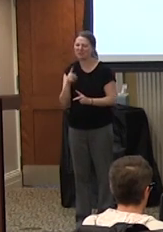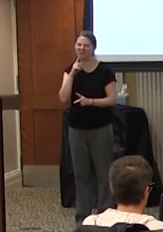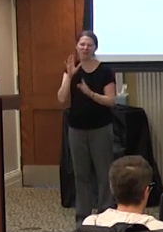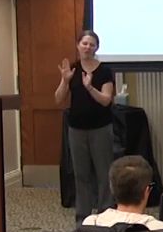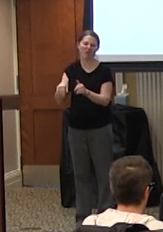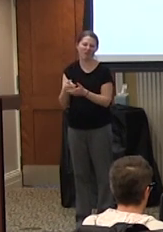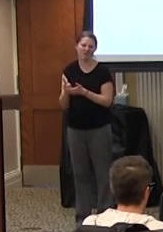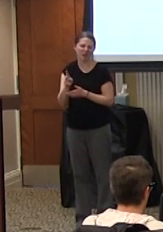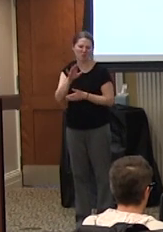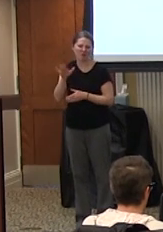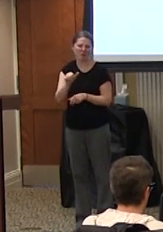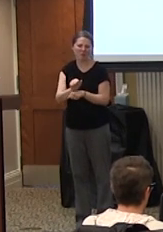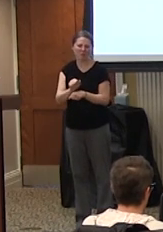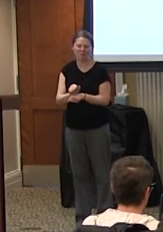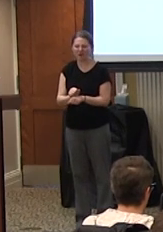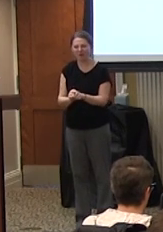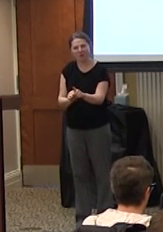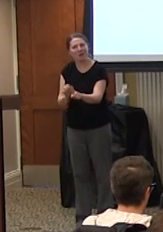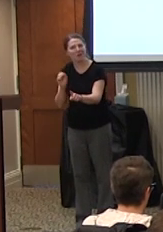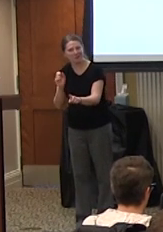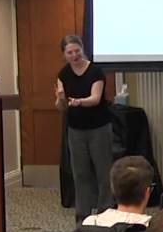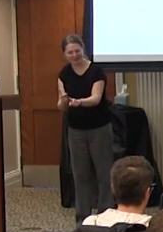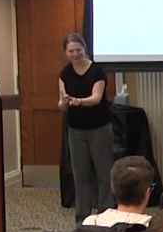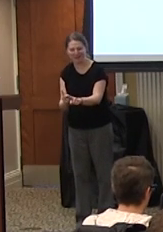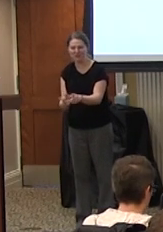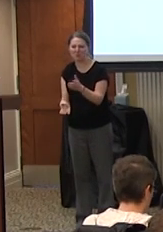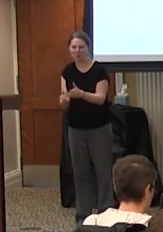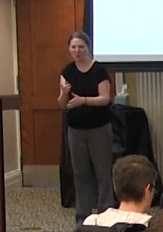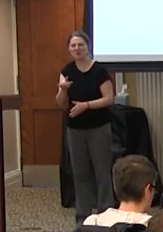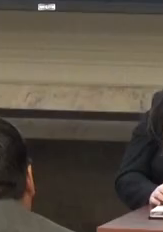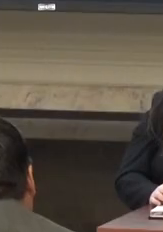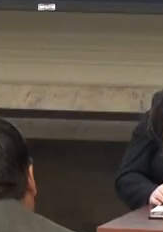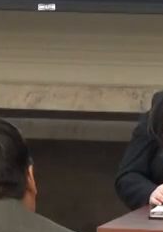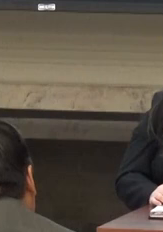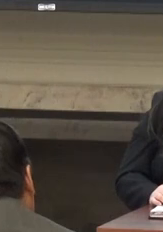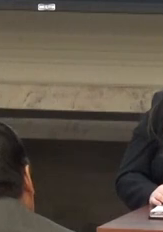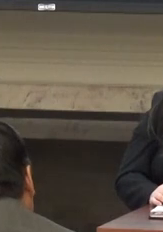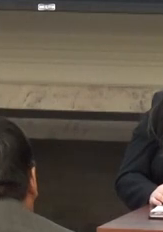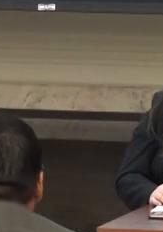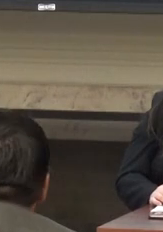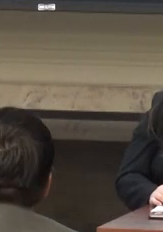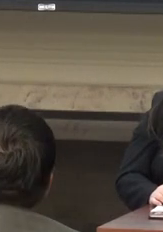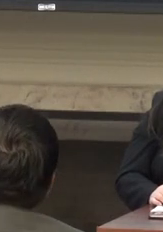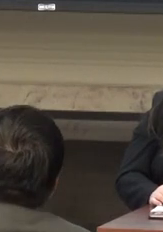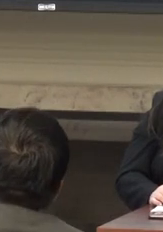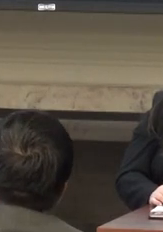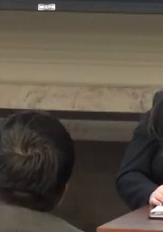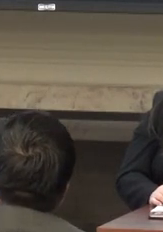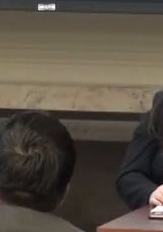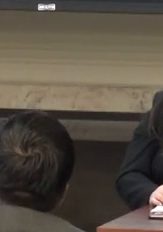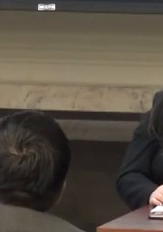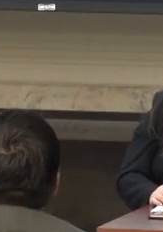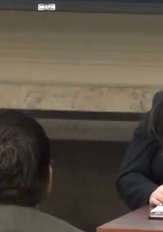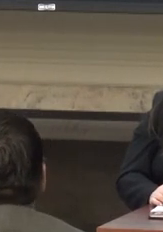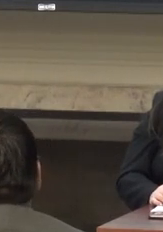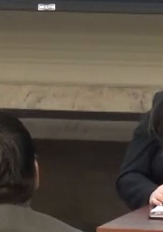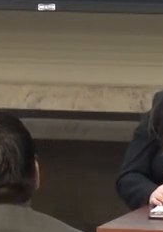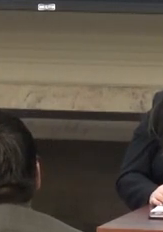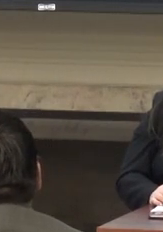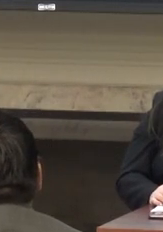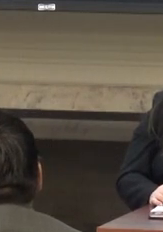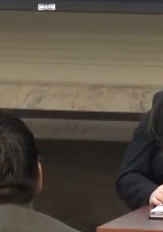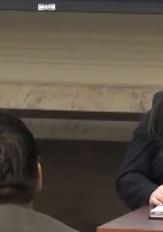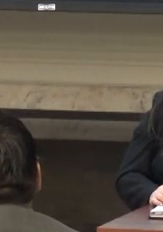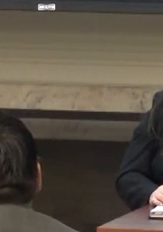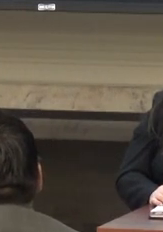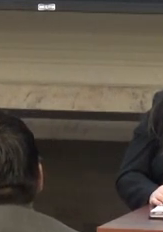never gonna work you know okay so and so you may be a bit of encouragement about this maybe gonna make a little light of it but let's kind of shift away from that